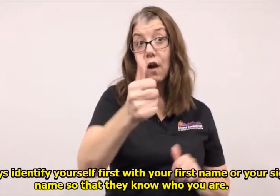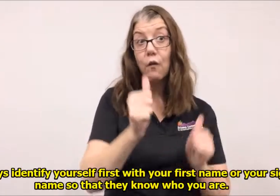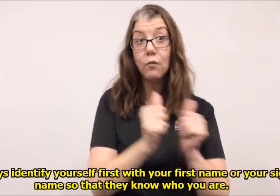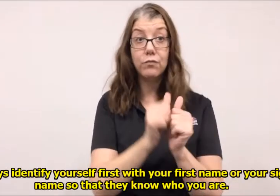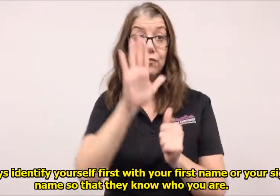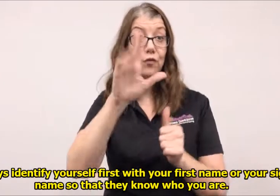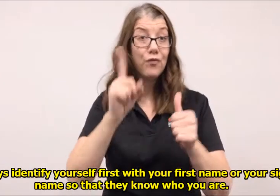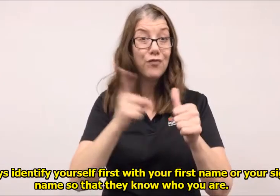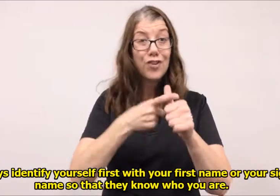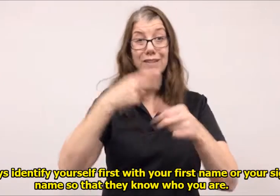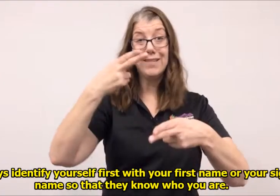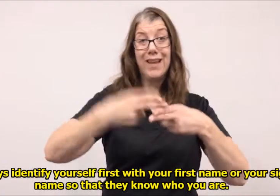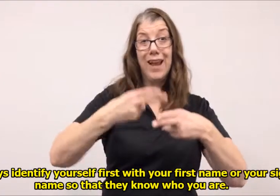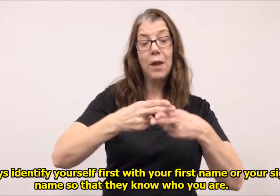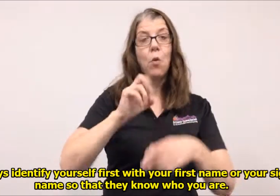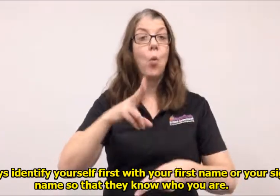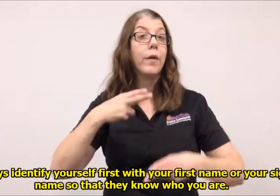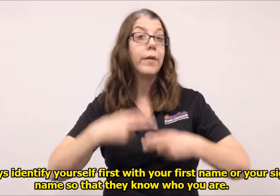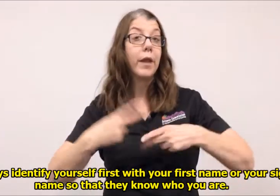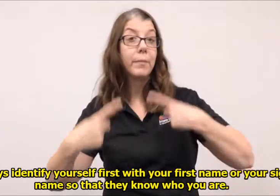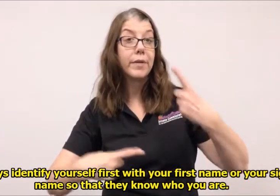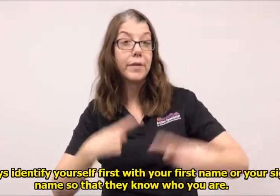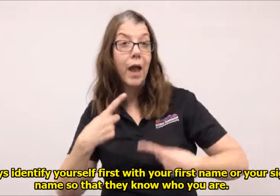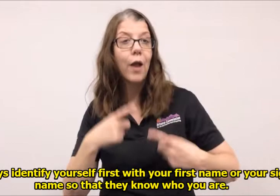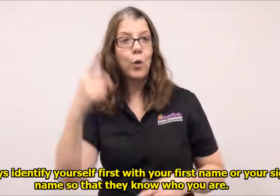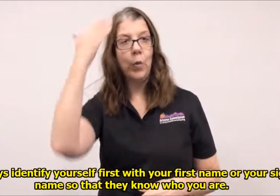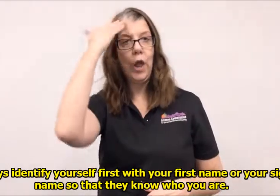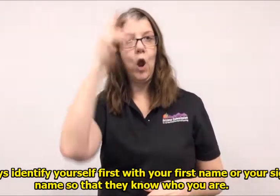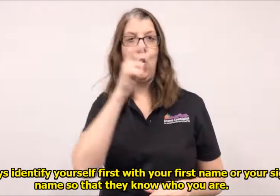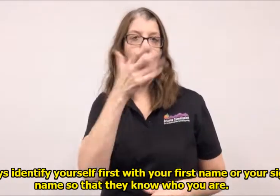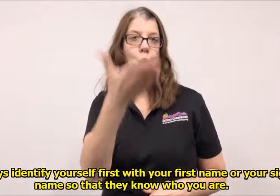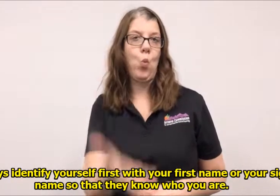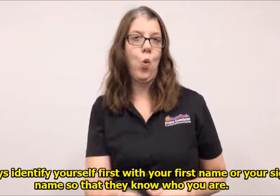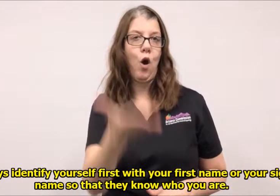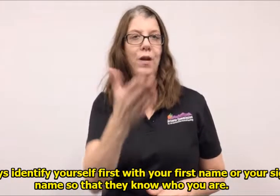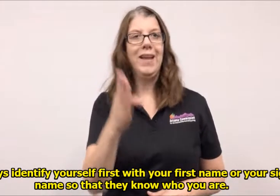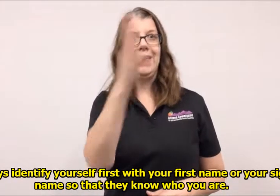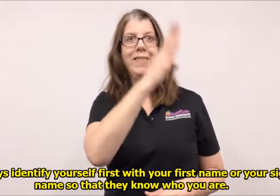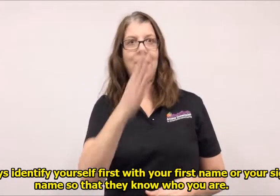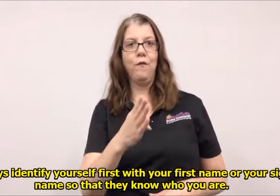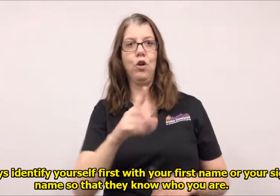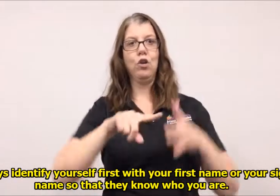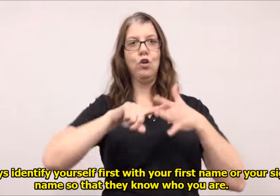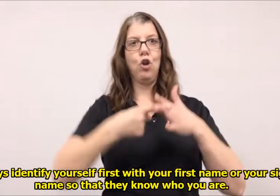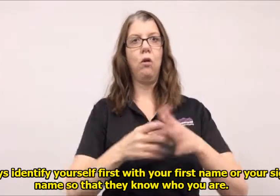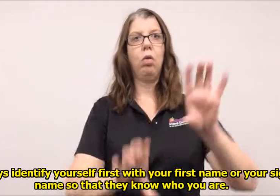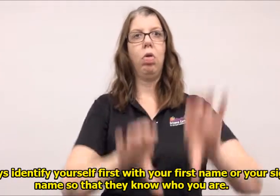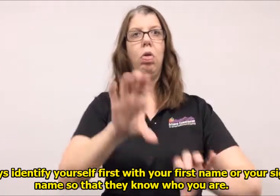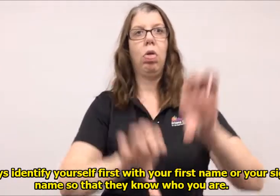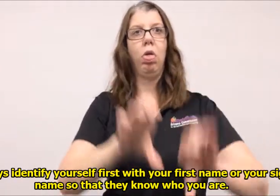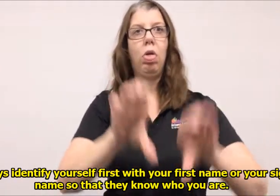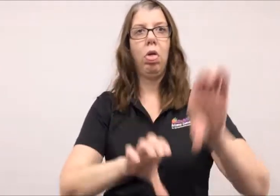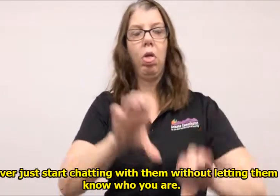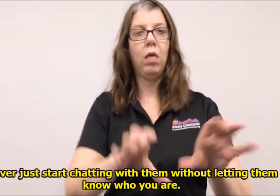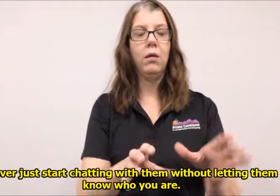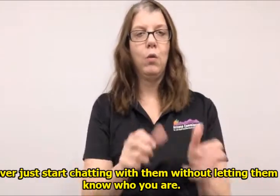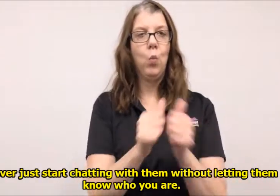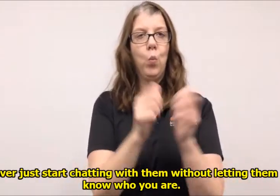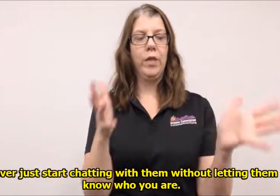Always identify yourself first with your first name or your sign name so that they know who you are. Never just start